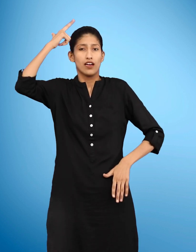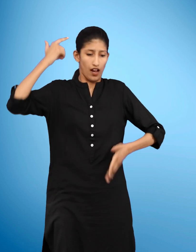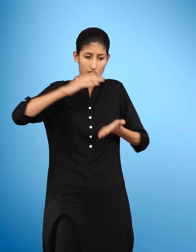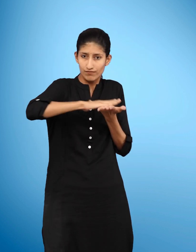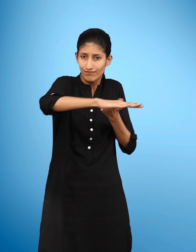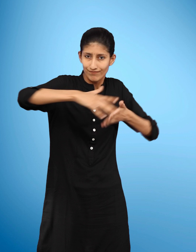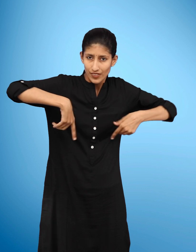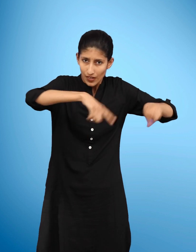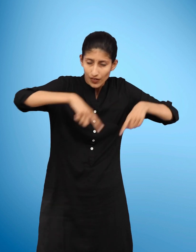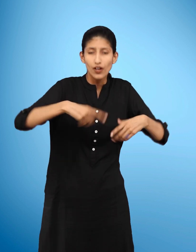and deserts.